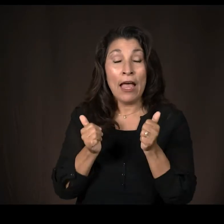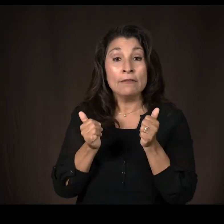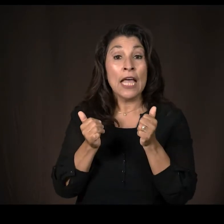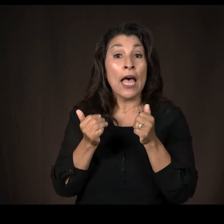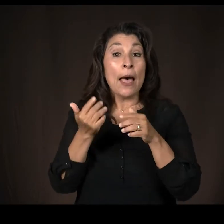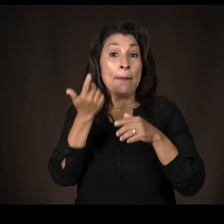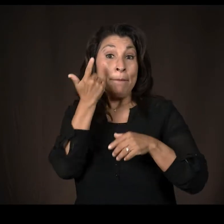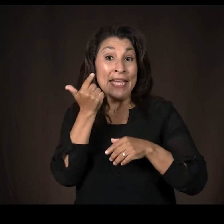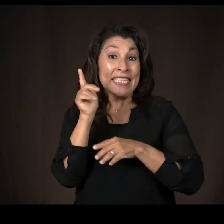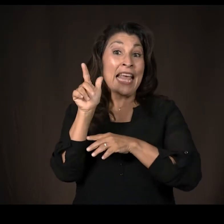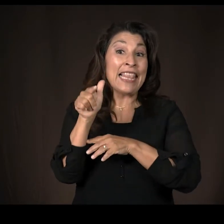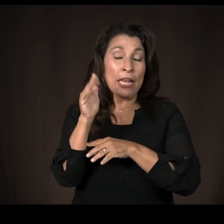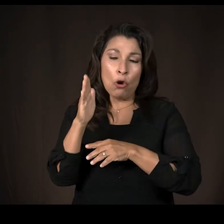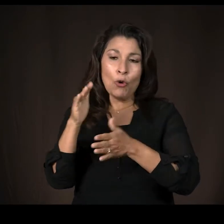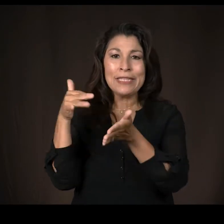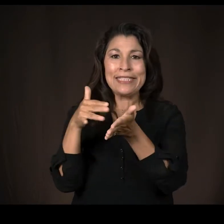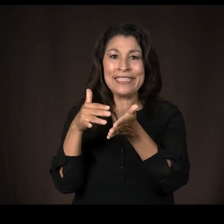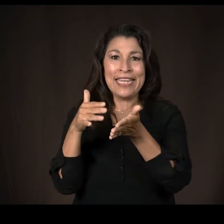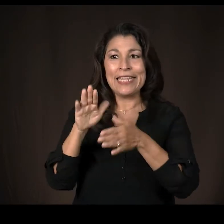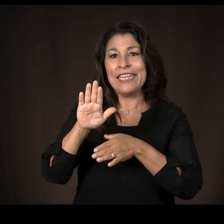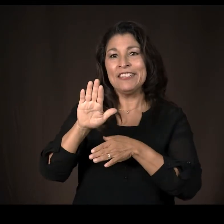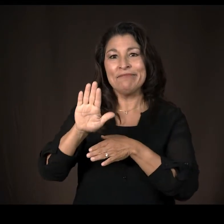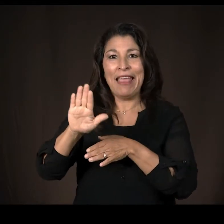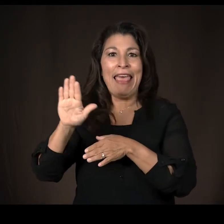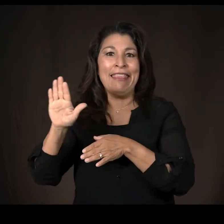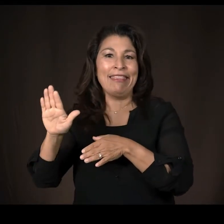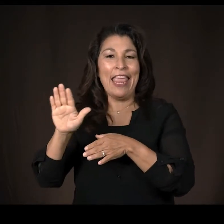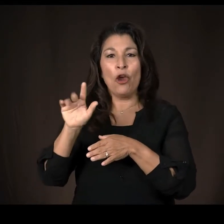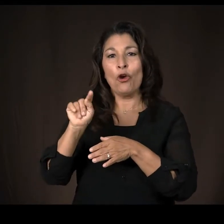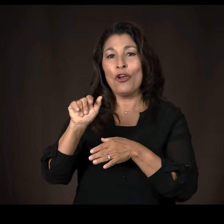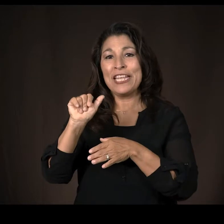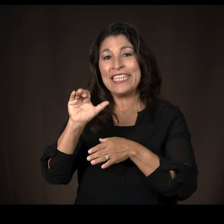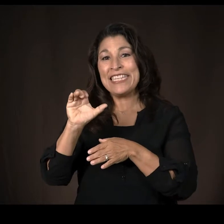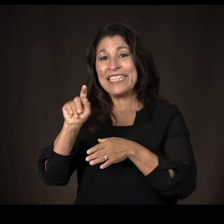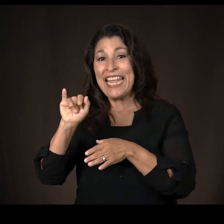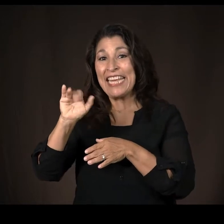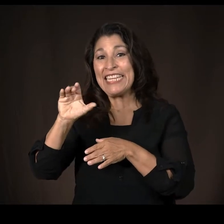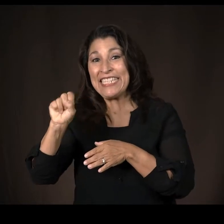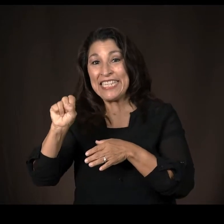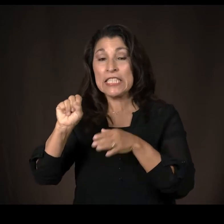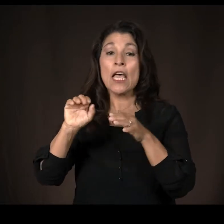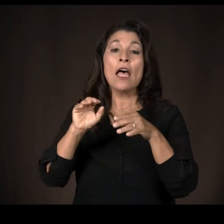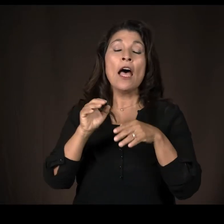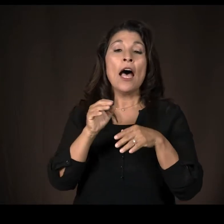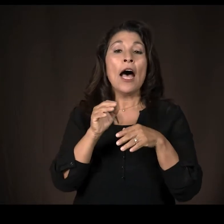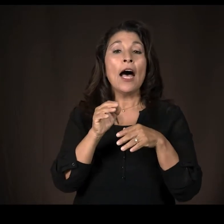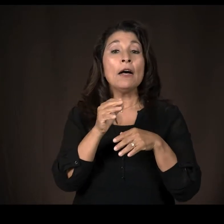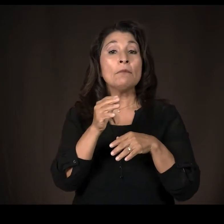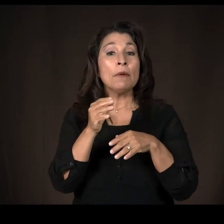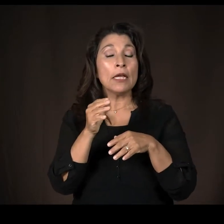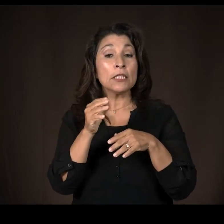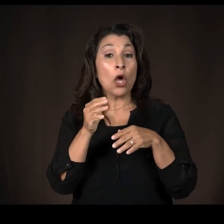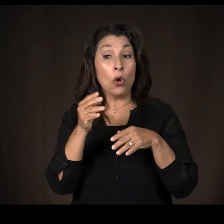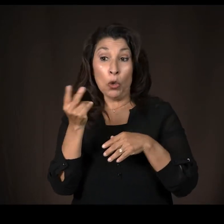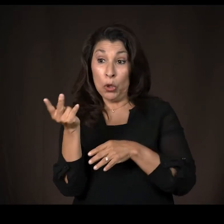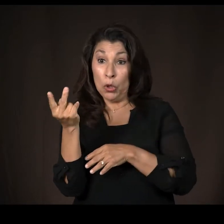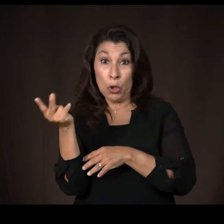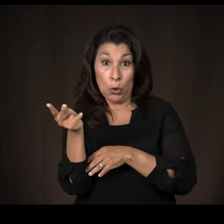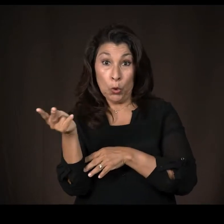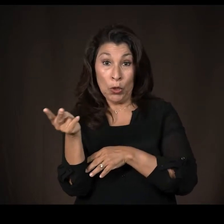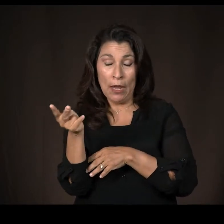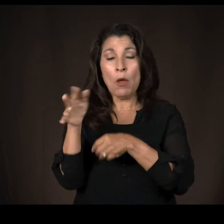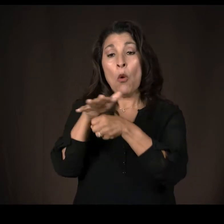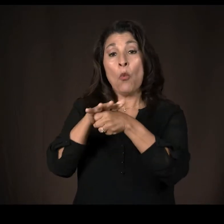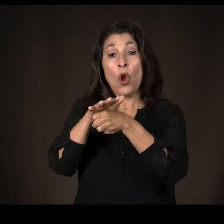because we're actually going to study their tactics later in a message on how do you handle opposition. But let me just say this. These two